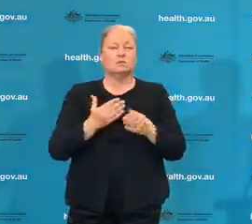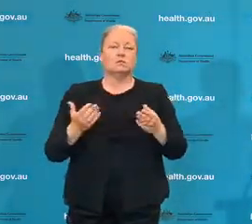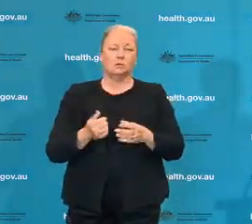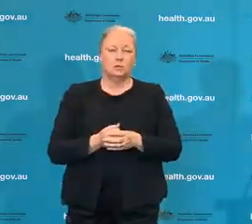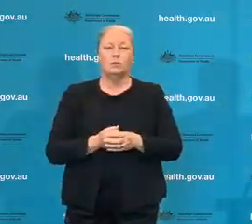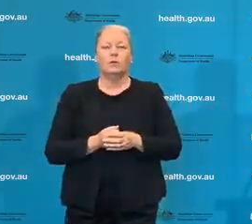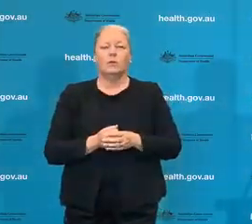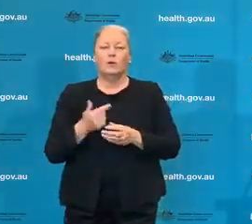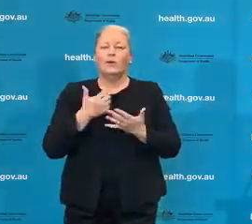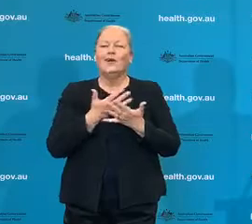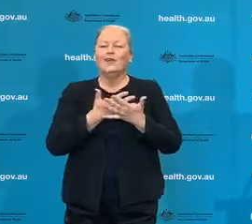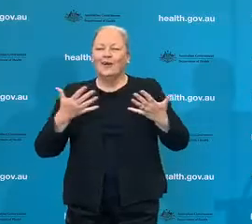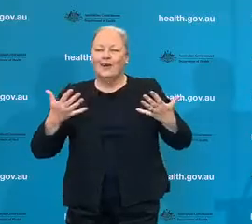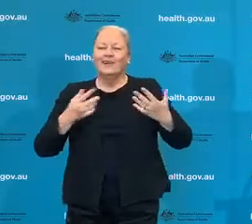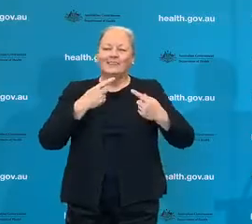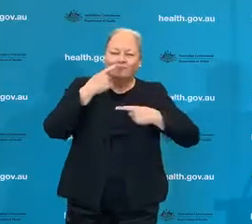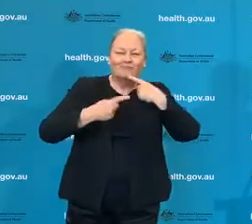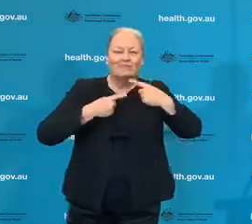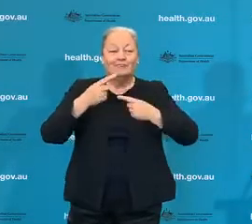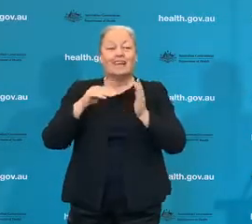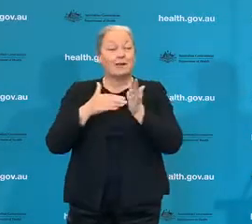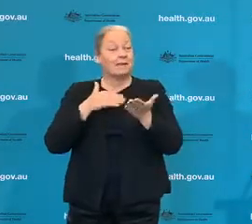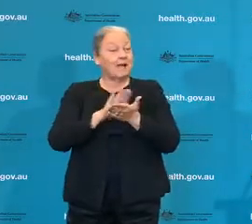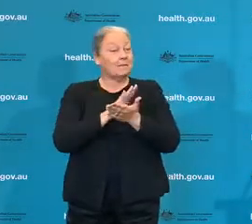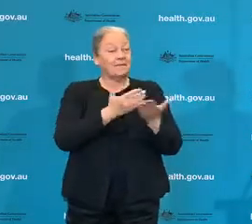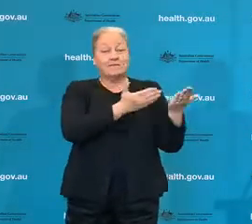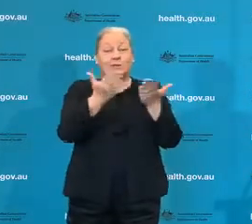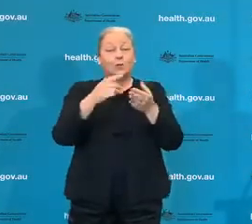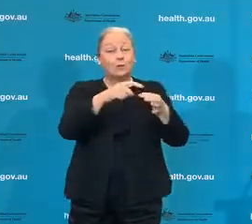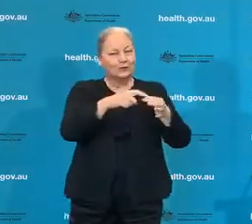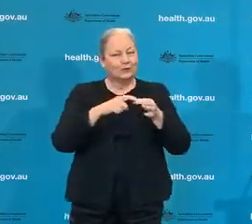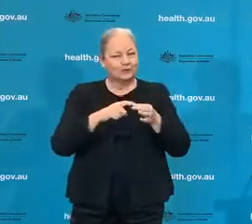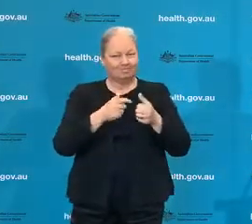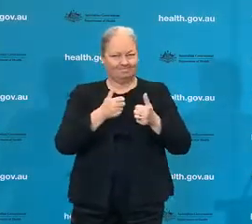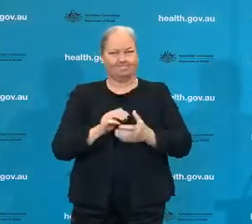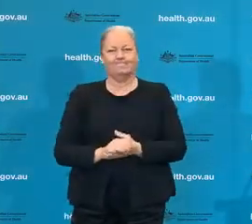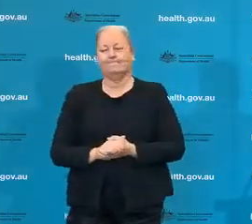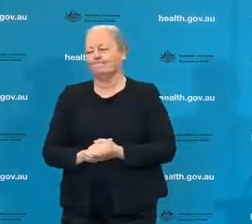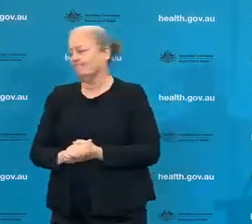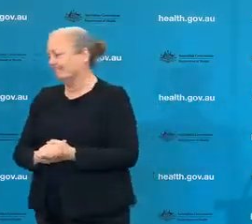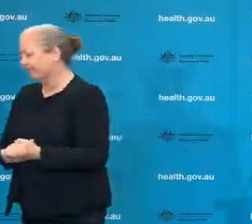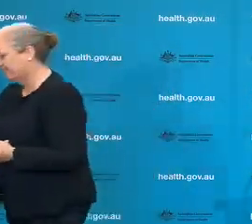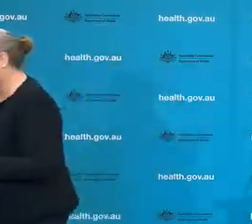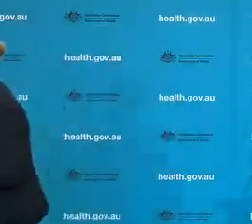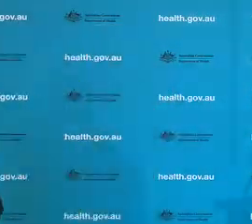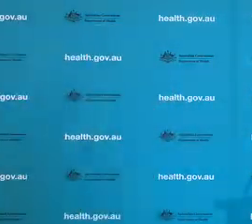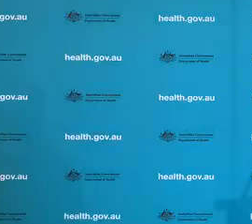lengthy talk, I can take some questions. Dr. Coatsworth, with regards to the pausing of the vaccine